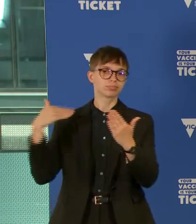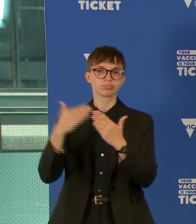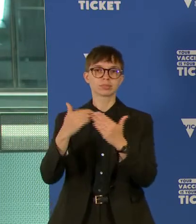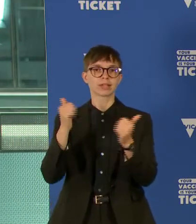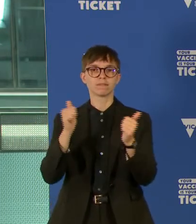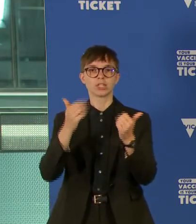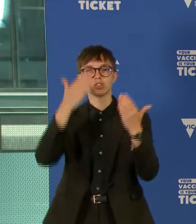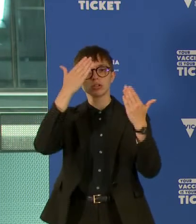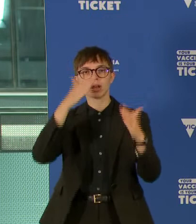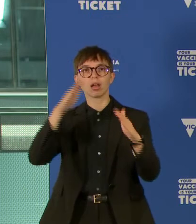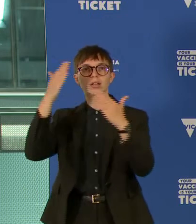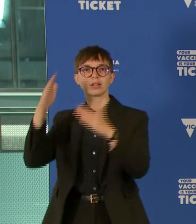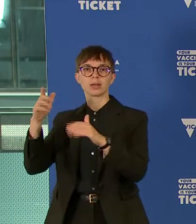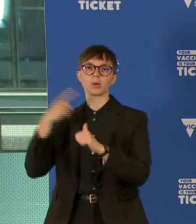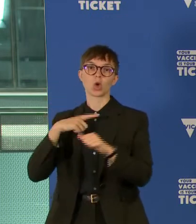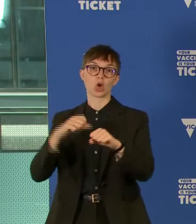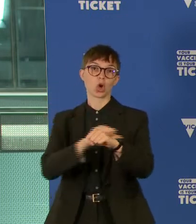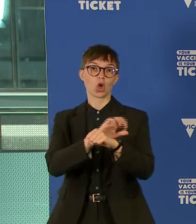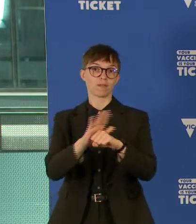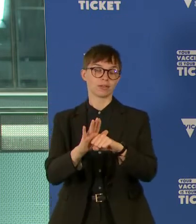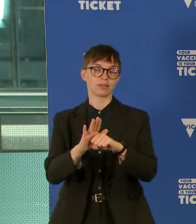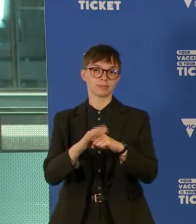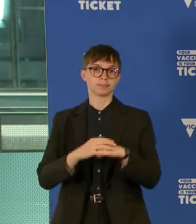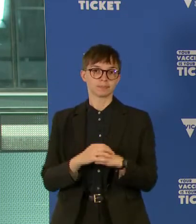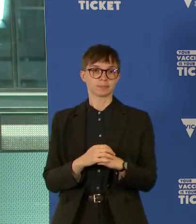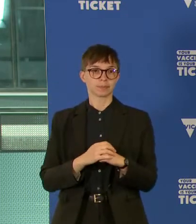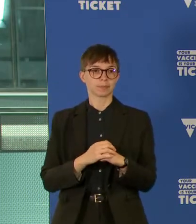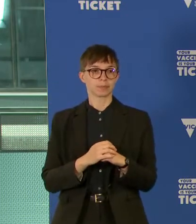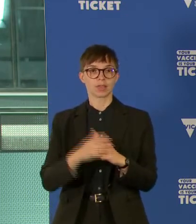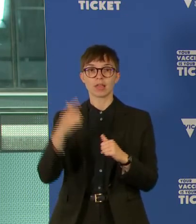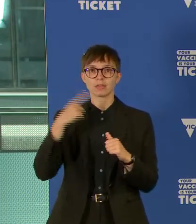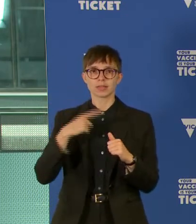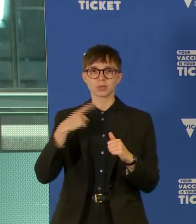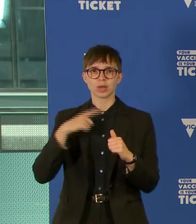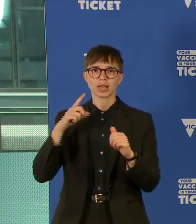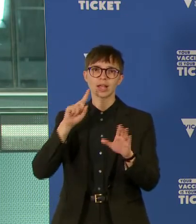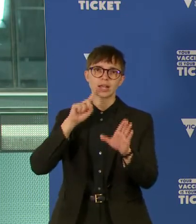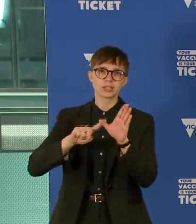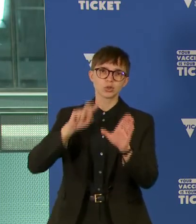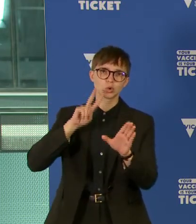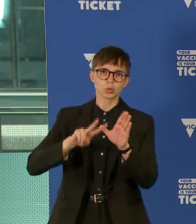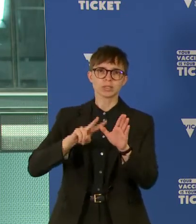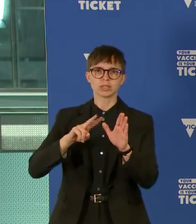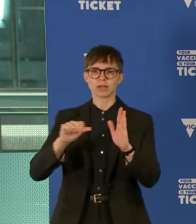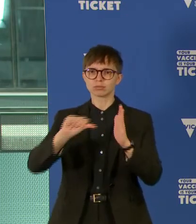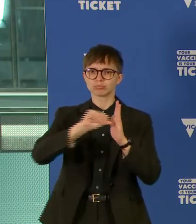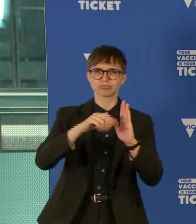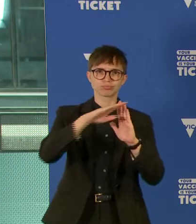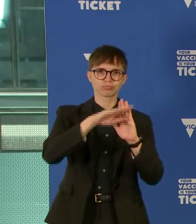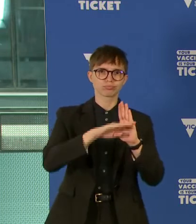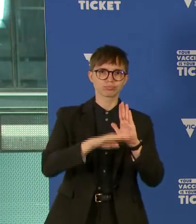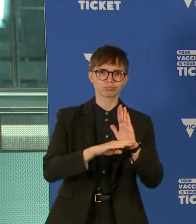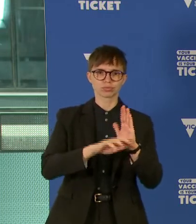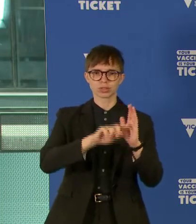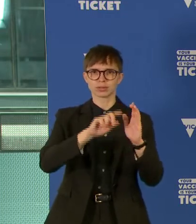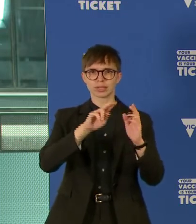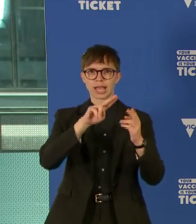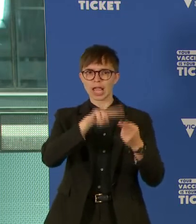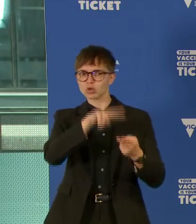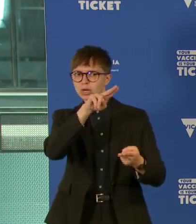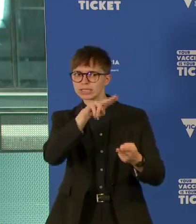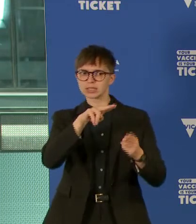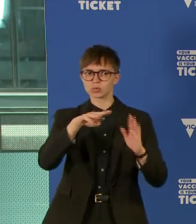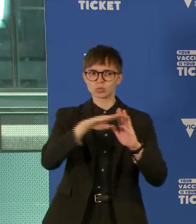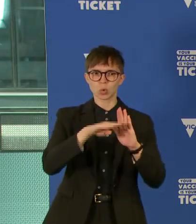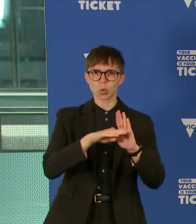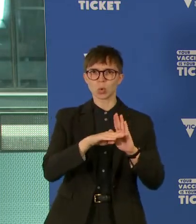take the extraordinary measures of the past 2 and a bit years, but we now are in a different phase.